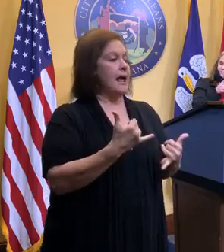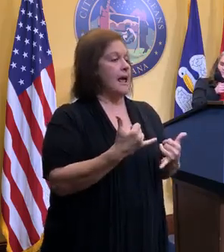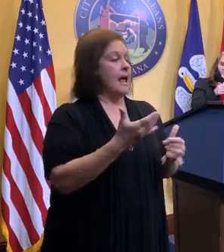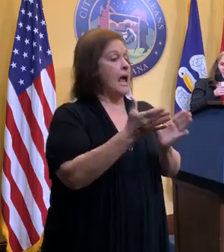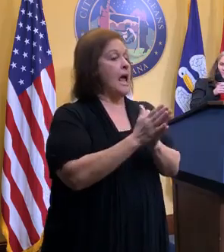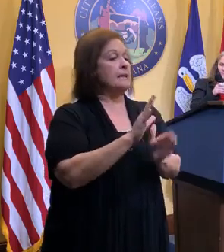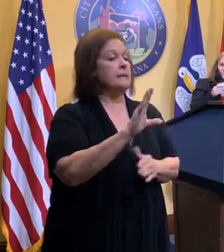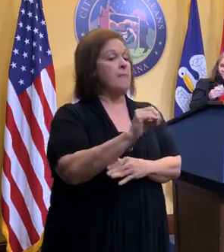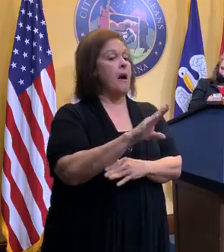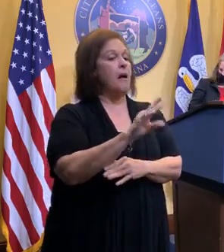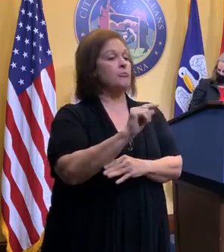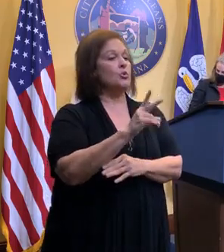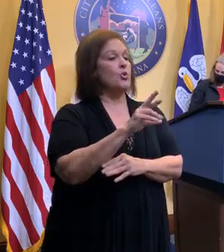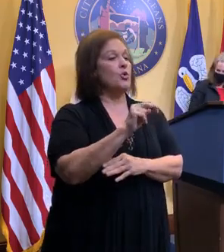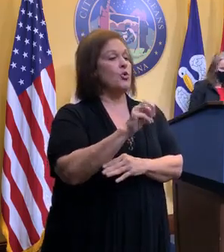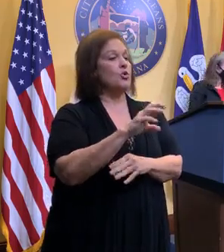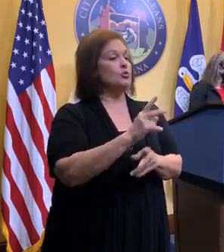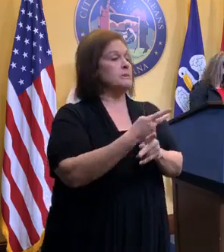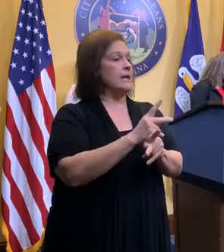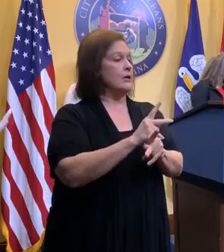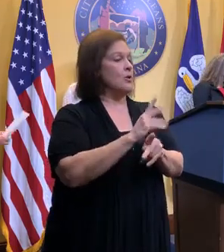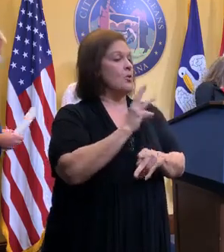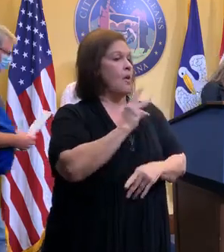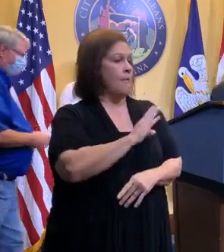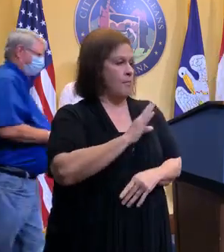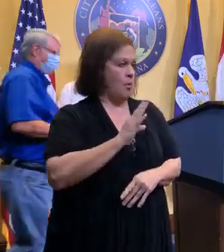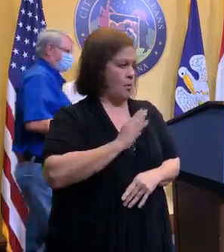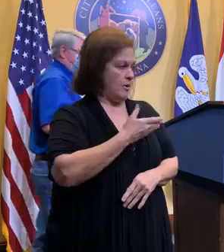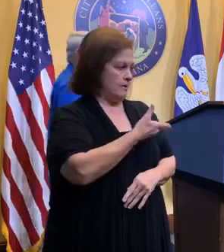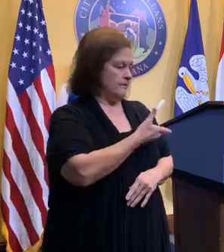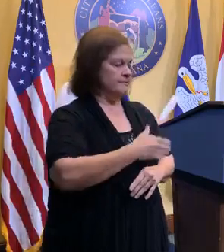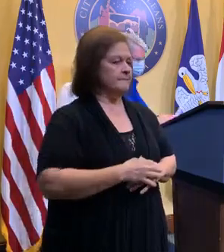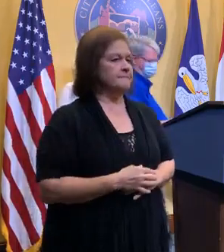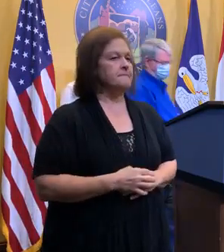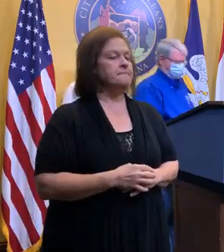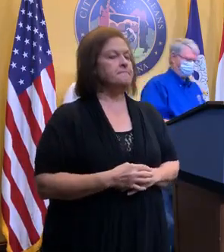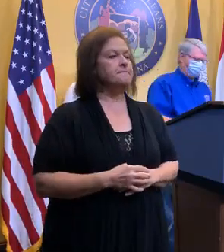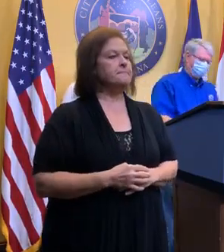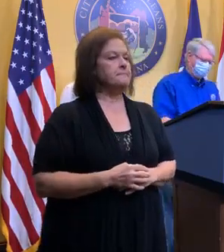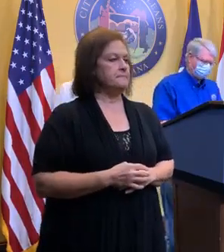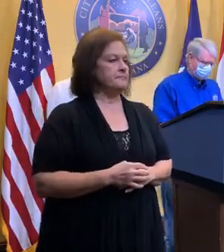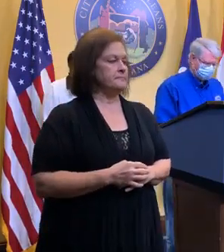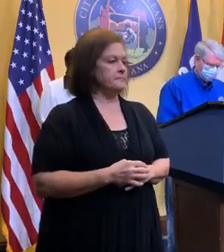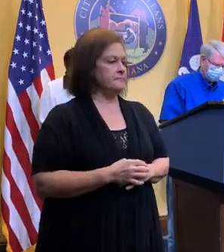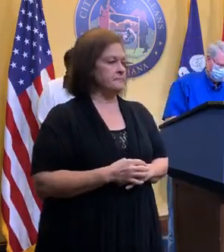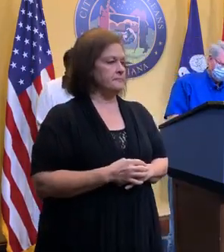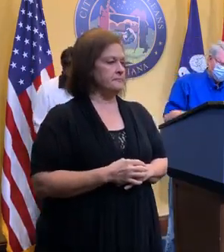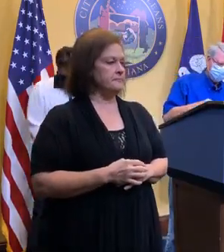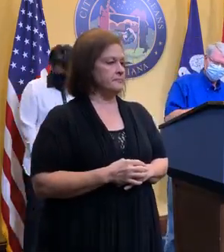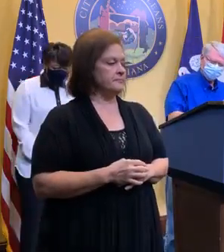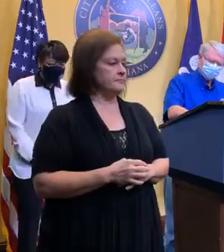ask Bob Turner, our Superintendent of Sewage and Water Board, to come on up. Thank you, Madam Mayor.